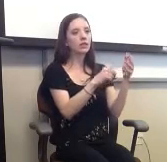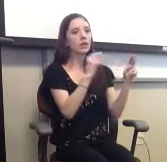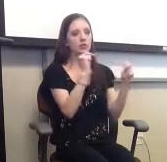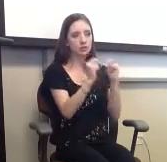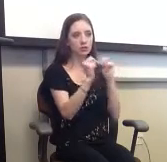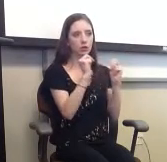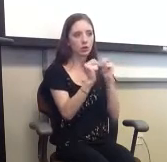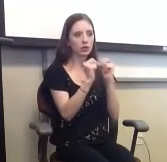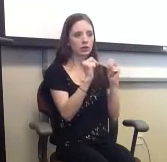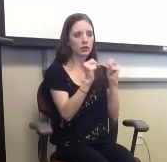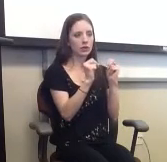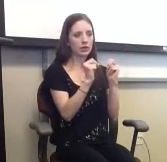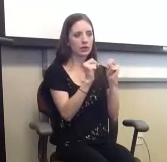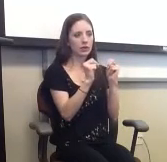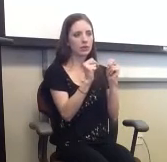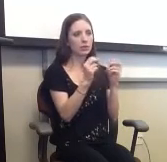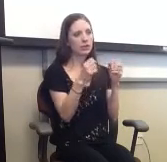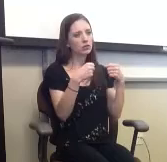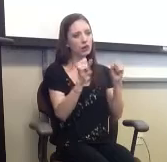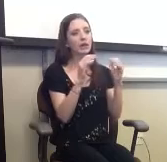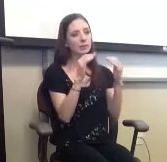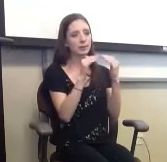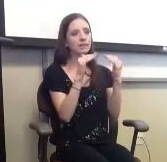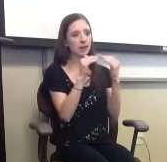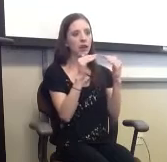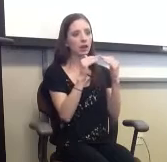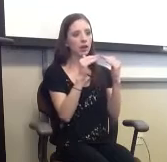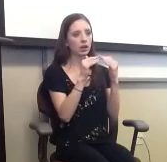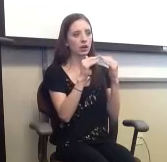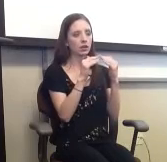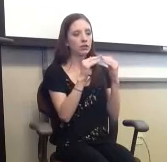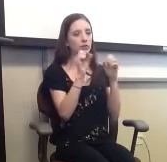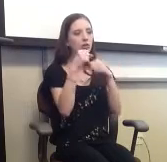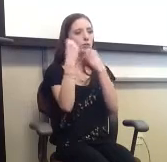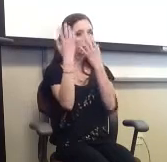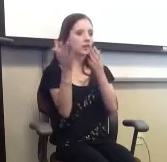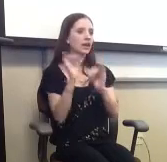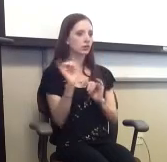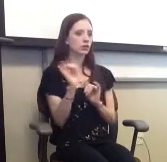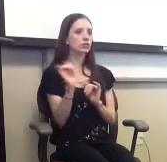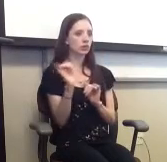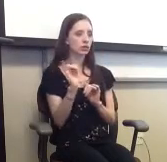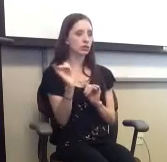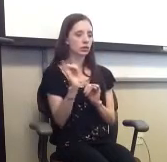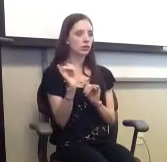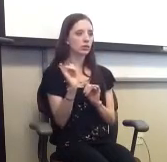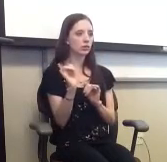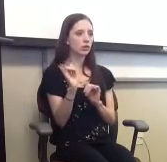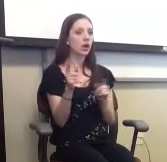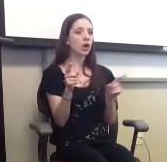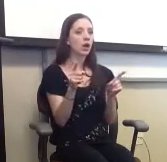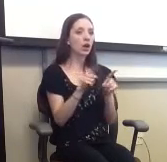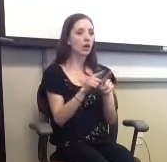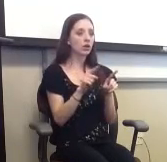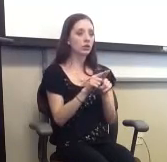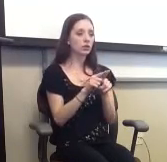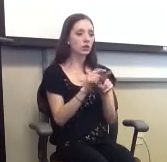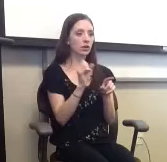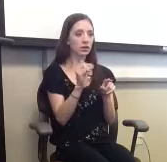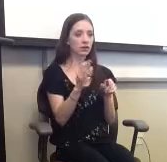though, for all of us, for your providers as well, because we need to work with our providers. Also, if you're working with somebody that's going to be a